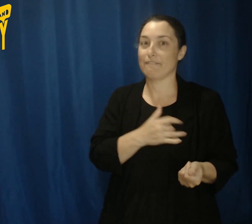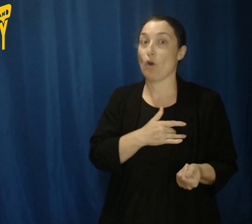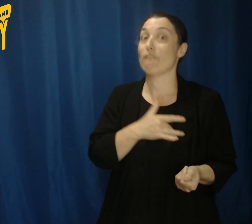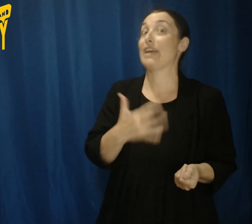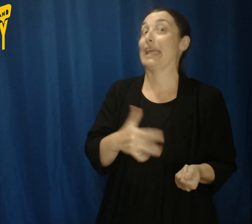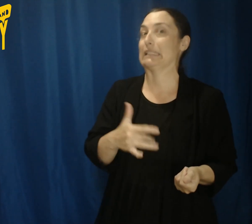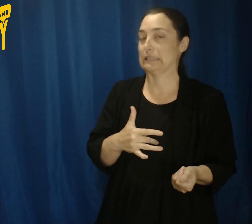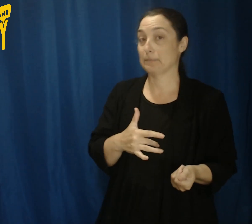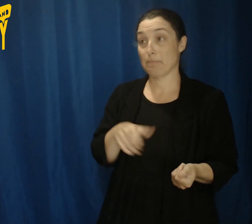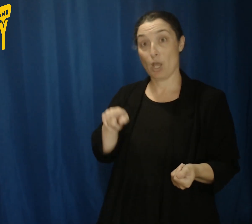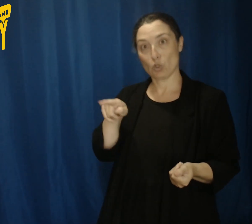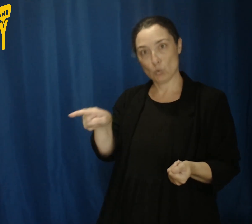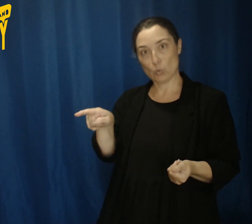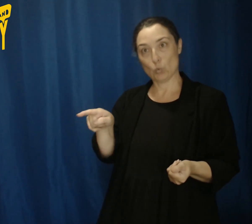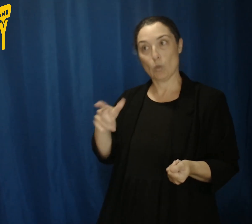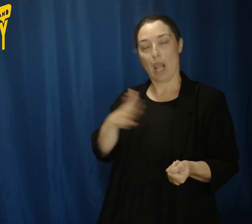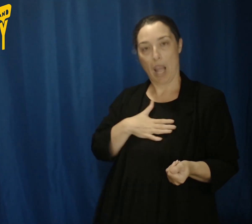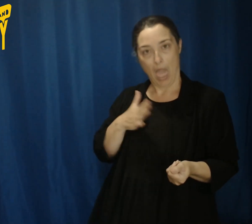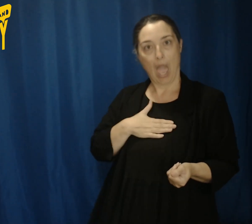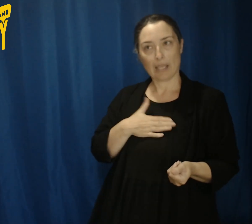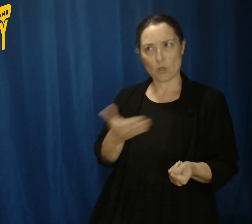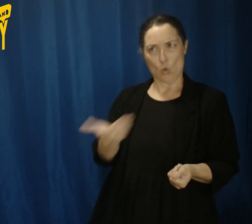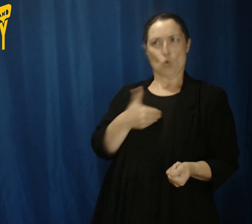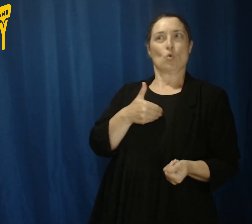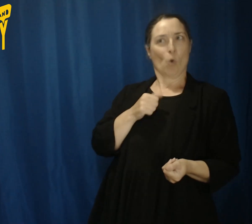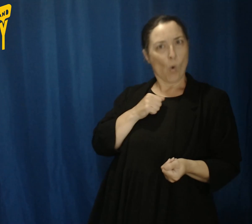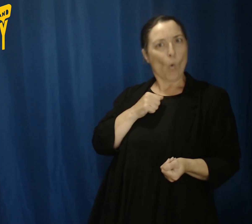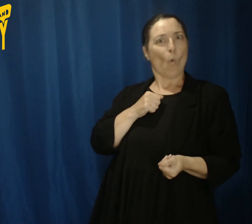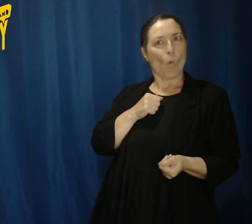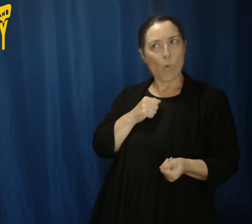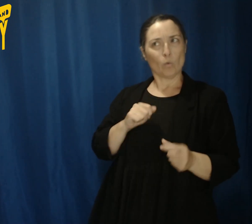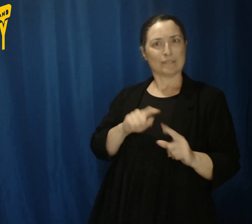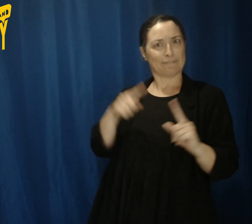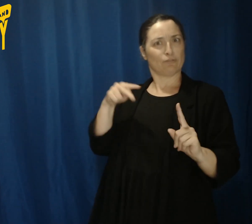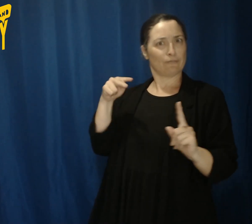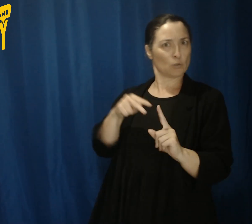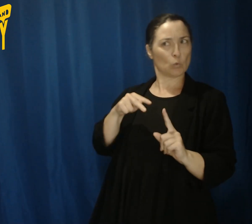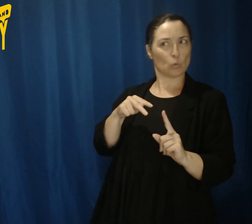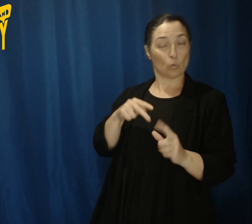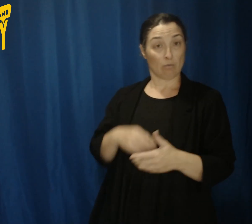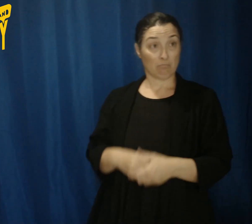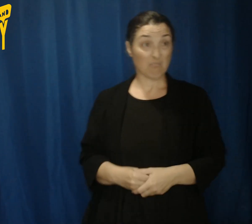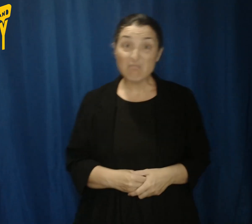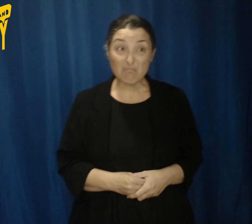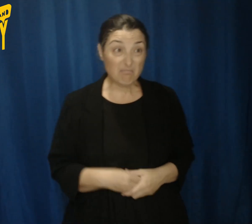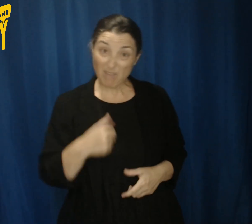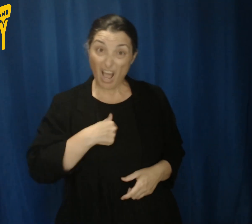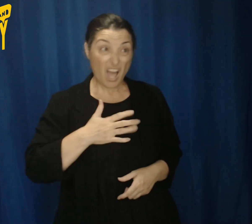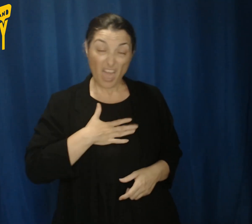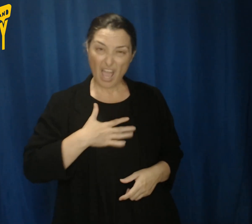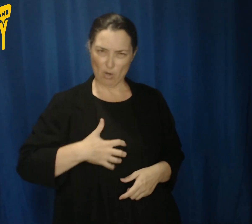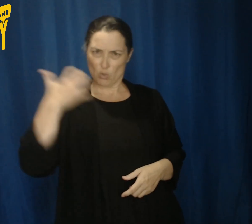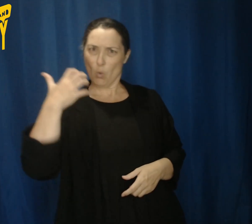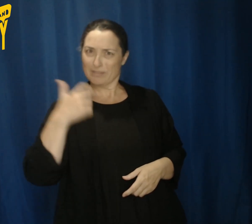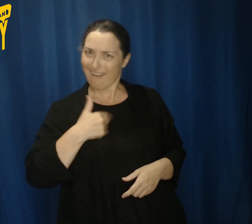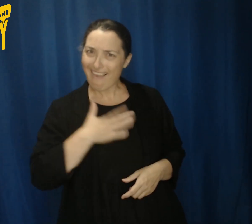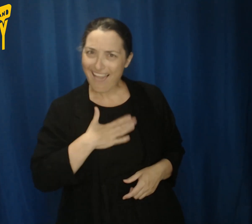like being provoked and given different points of view. I like to be annoyed even. Because you remember the things that annoy